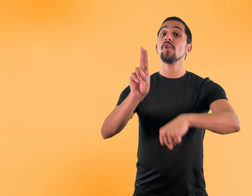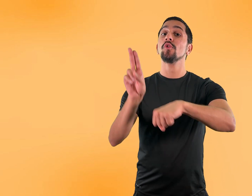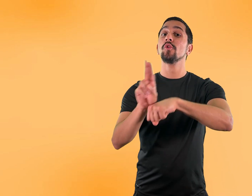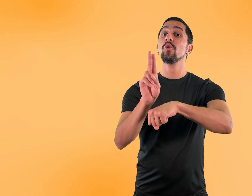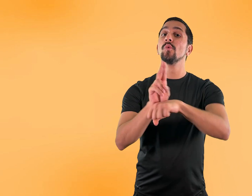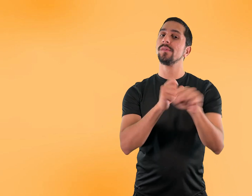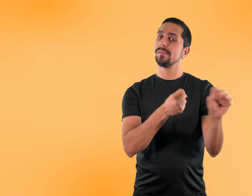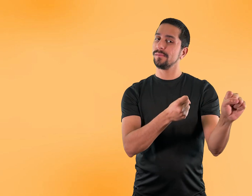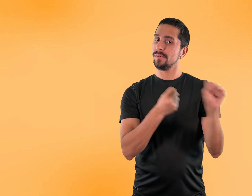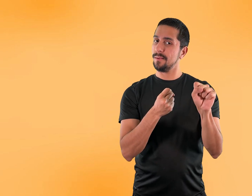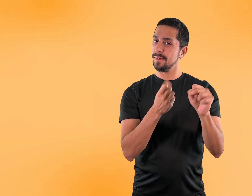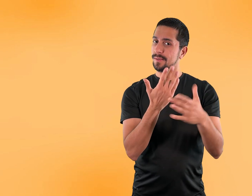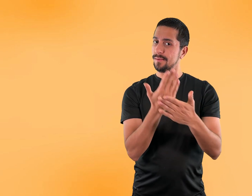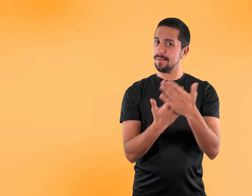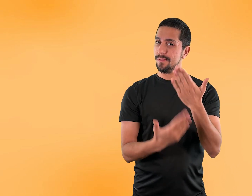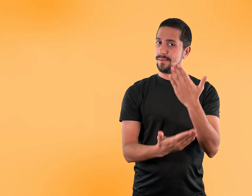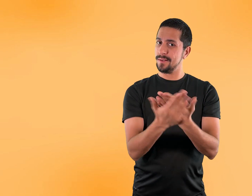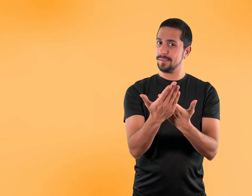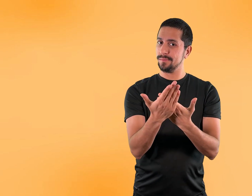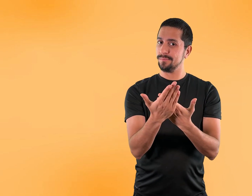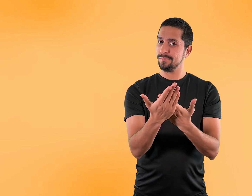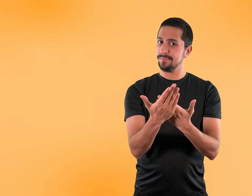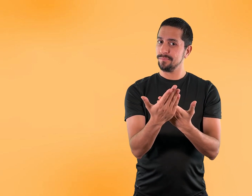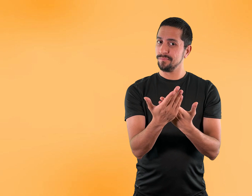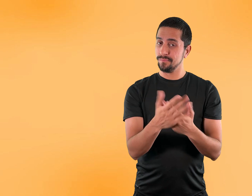You will use your dominant hand.